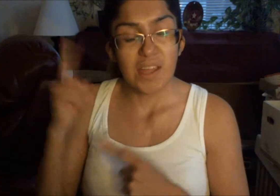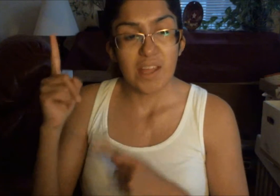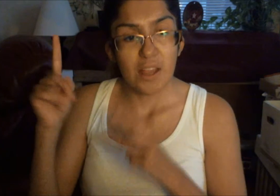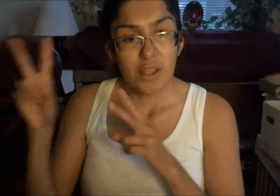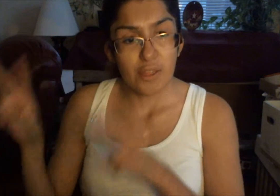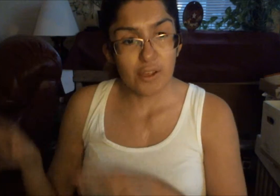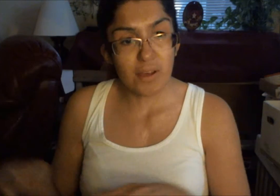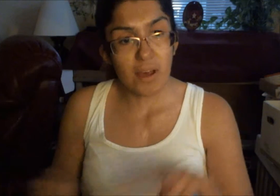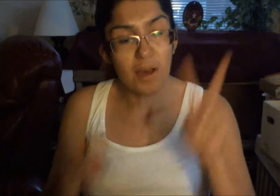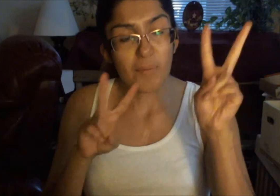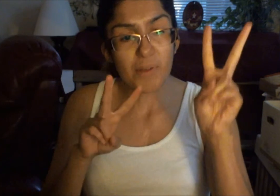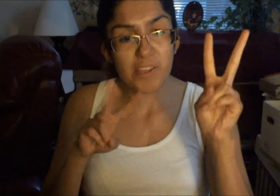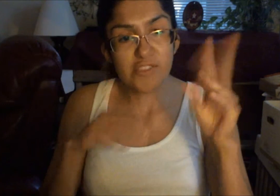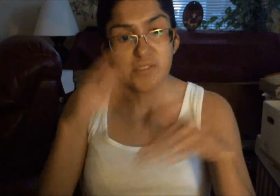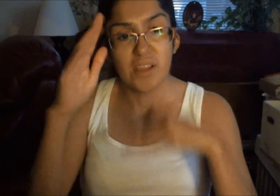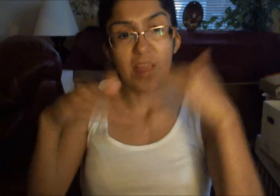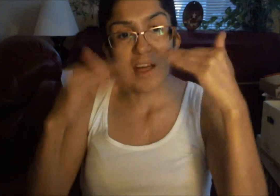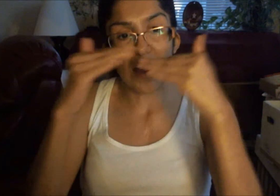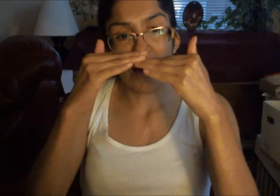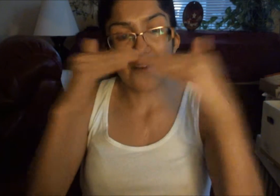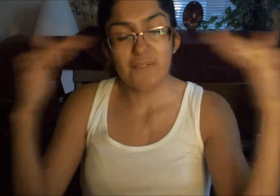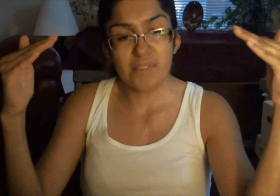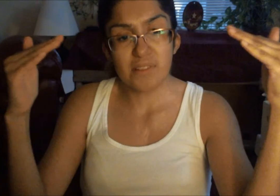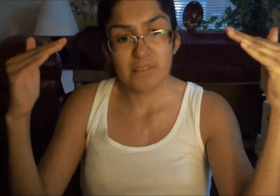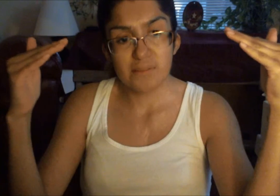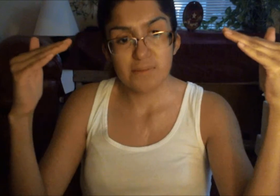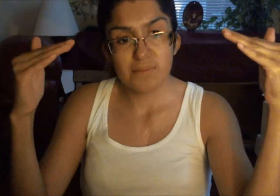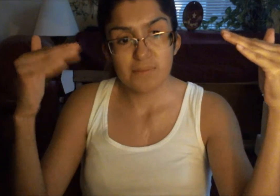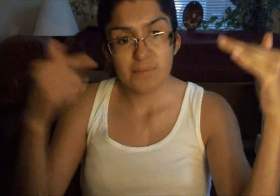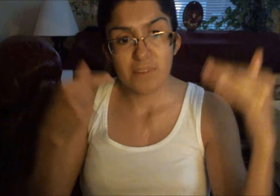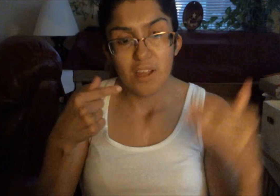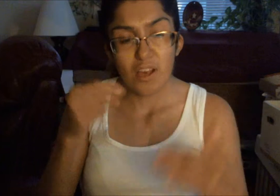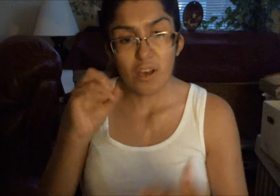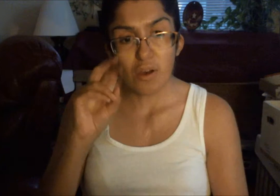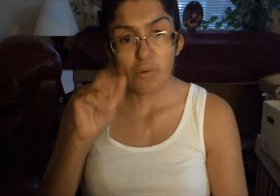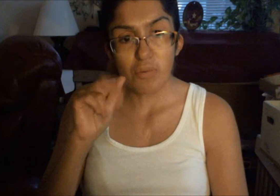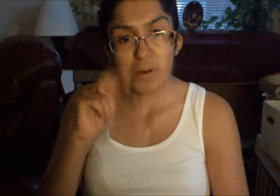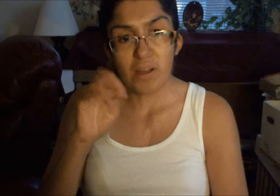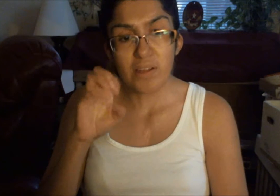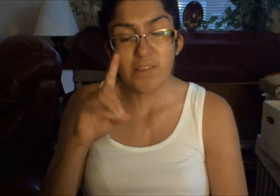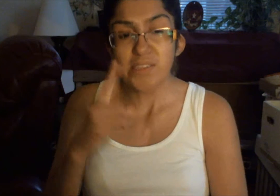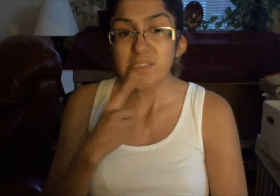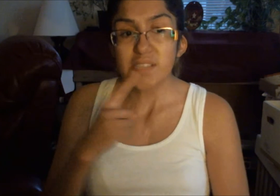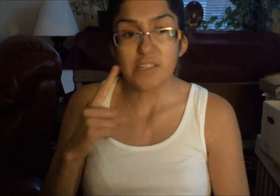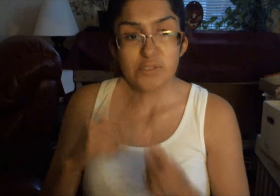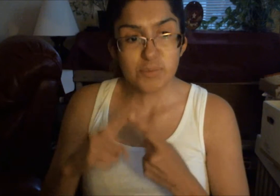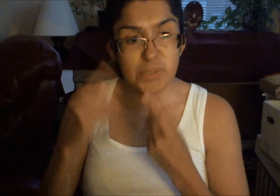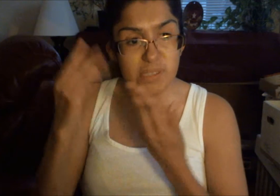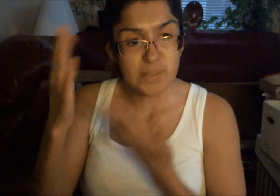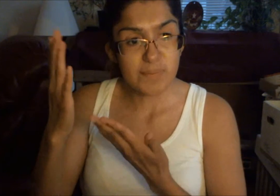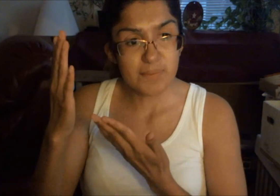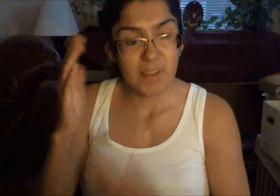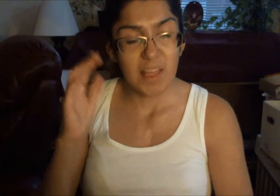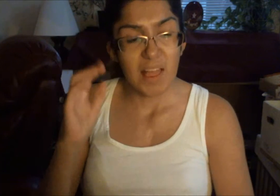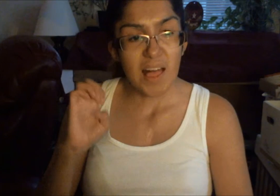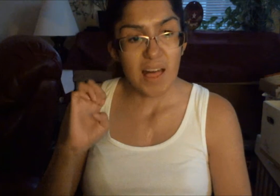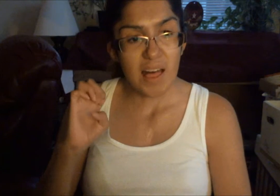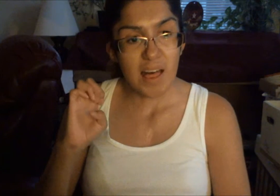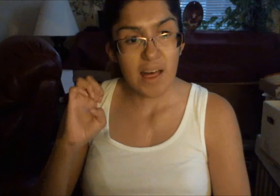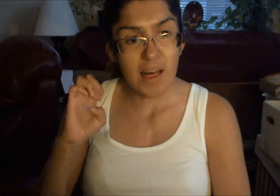father and son. You got it? We come by. Looks like you want happy days. Of course, that's